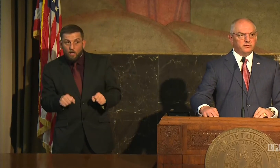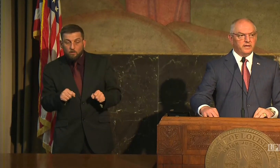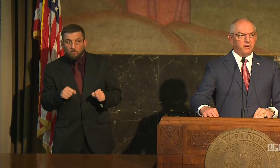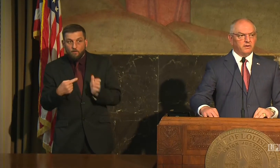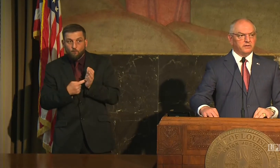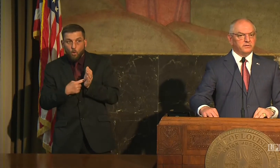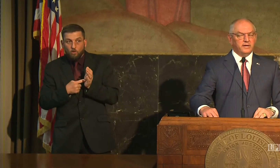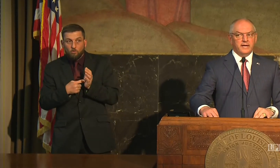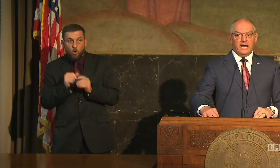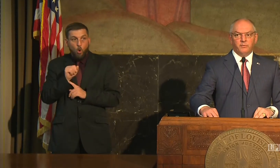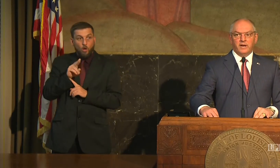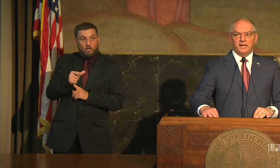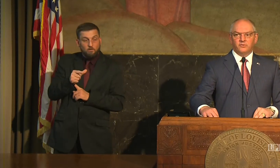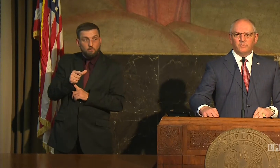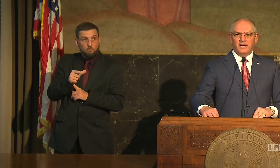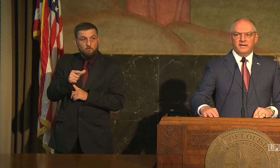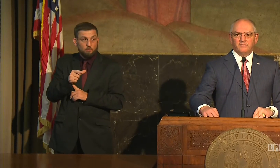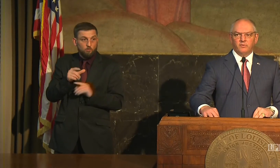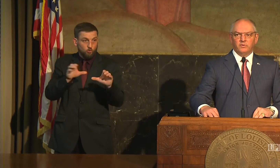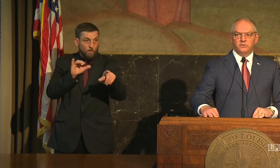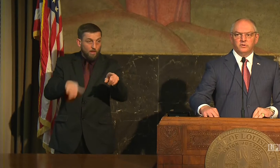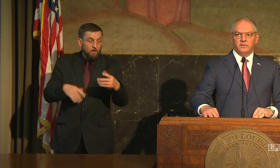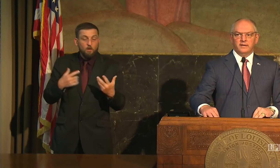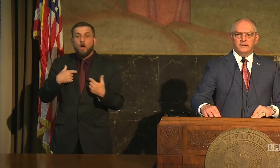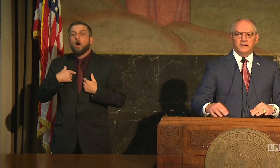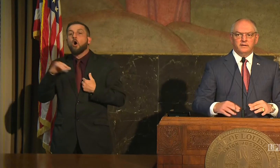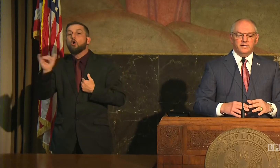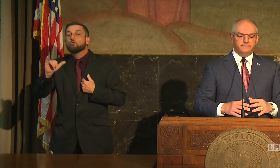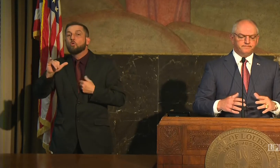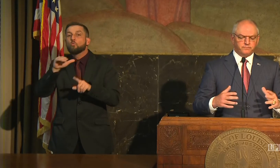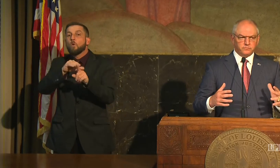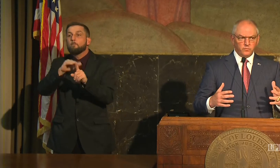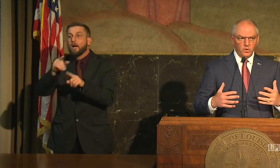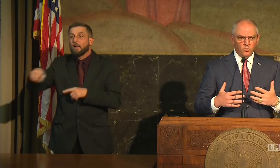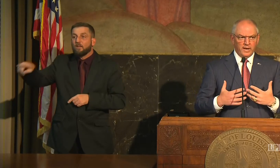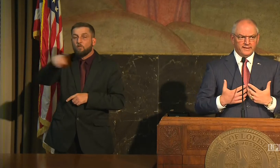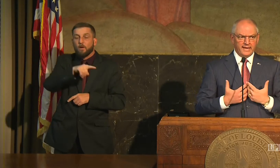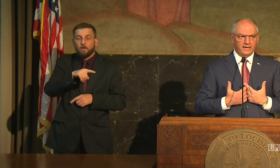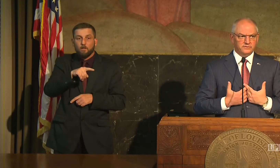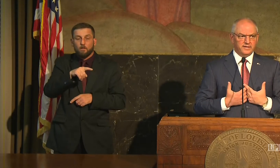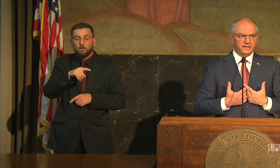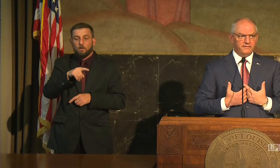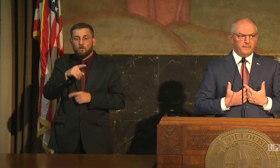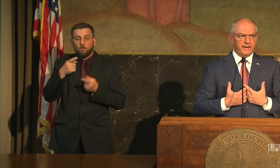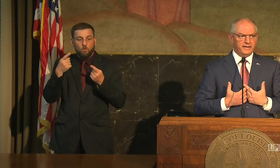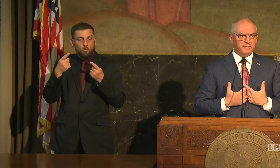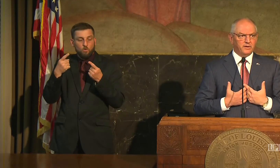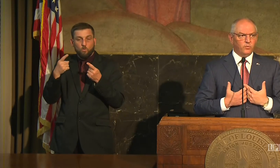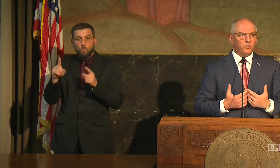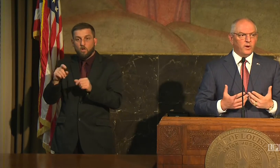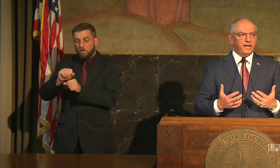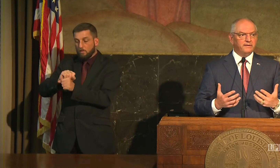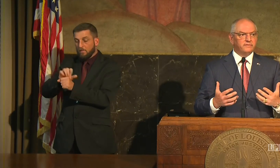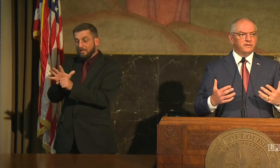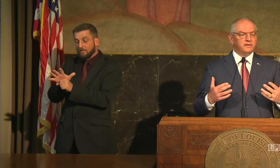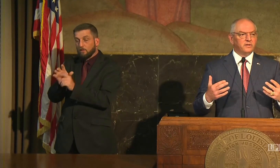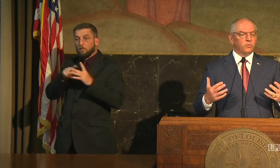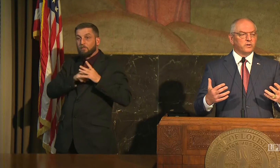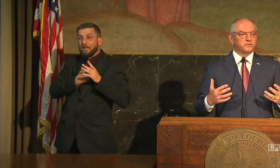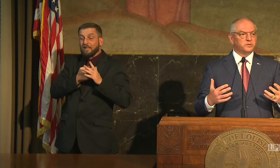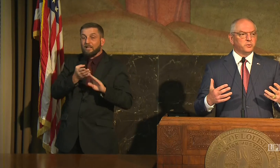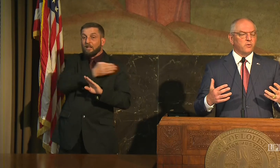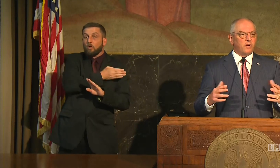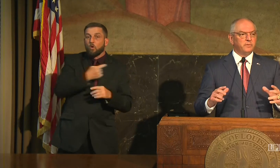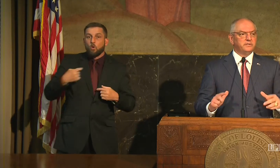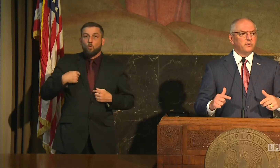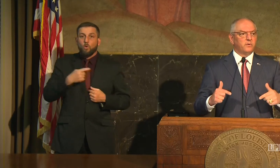do this in August. I would like to remind everyone, too, that while at the outset of the pandemic, we waived the